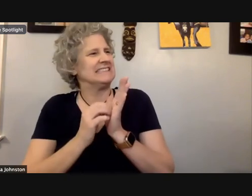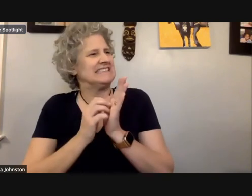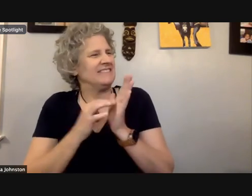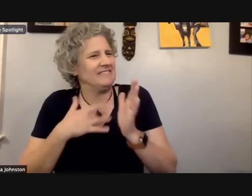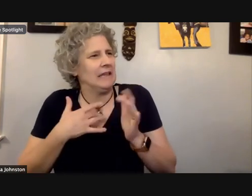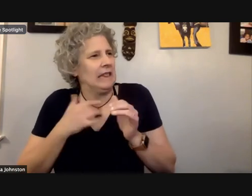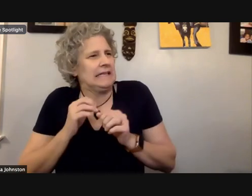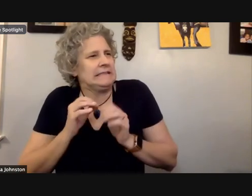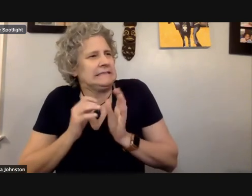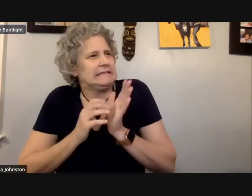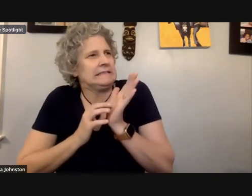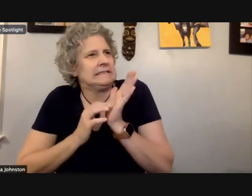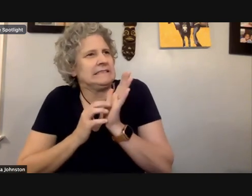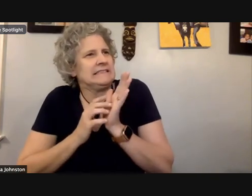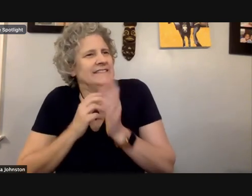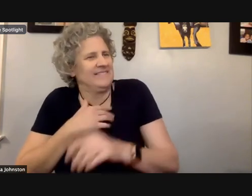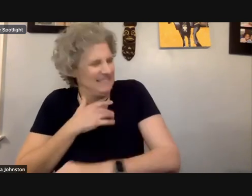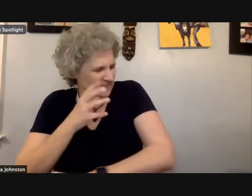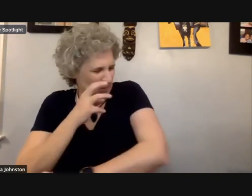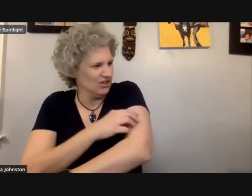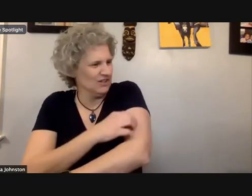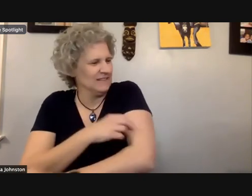And then tingling.